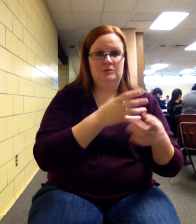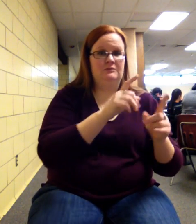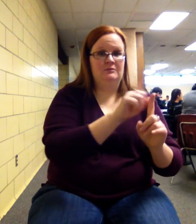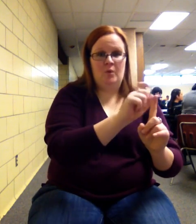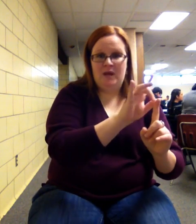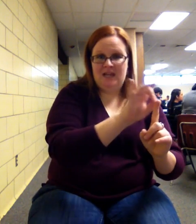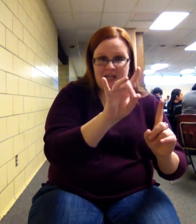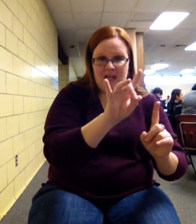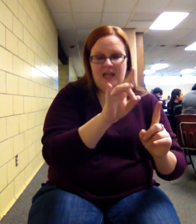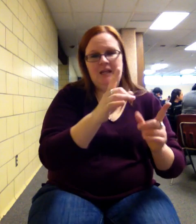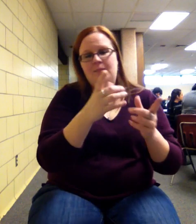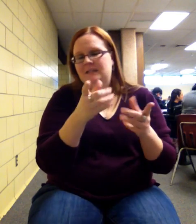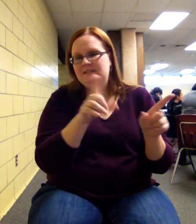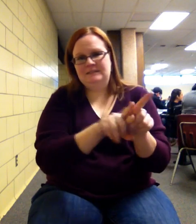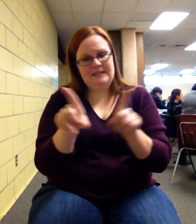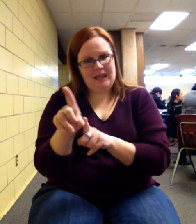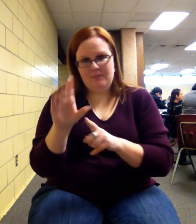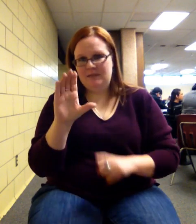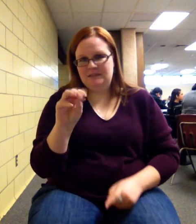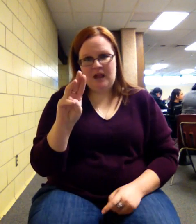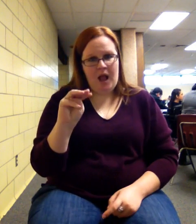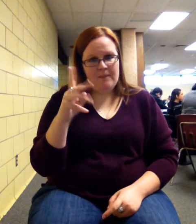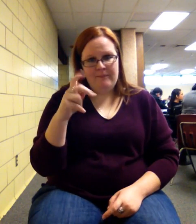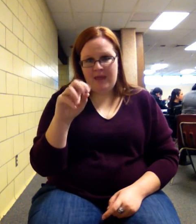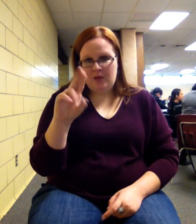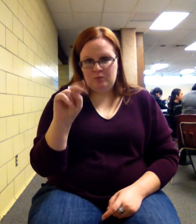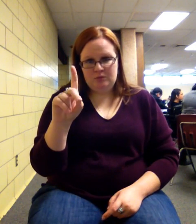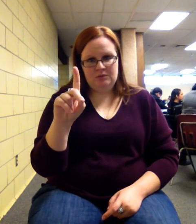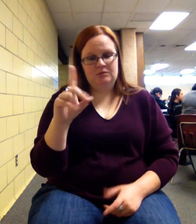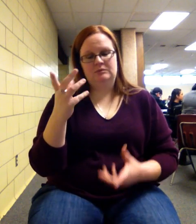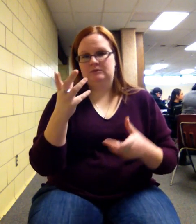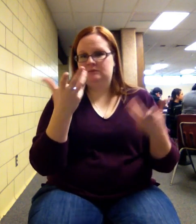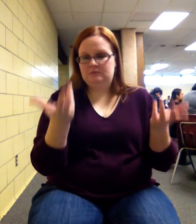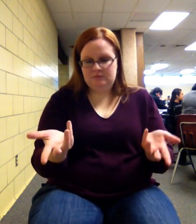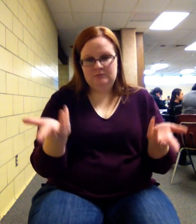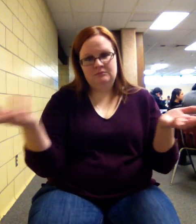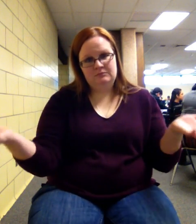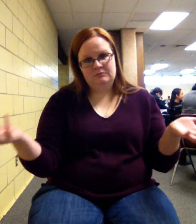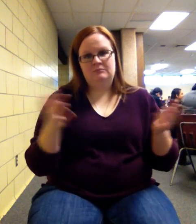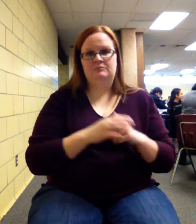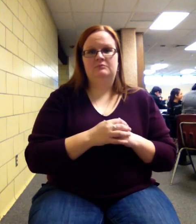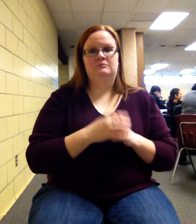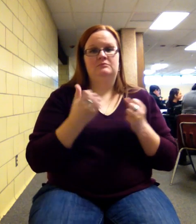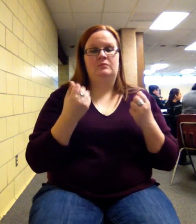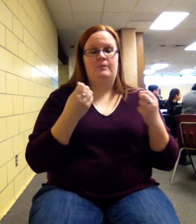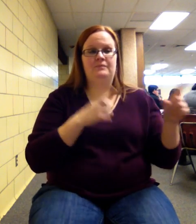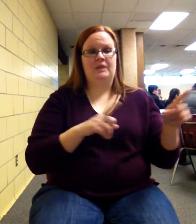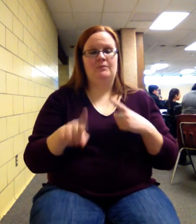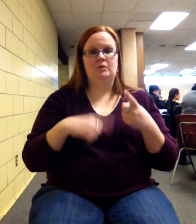the compounding that's starting to happen. So what happens once we get to chapter